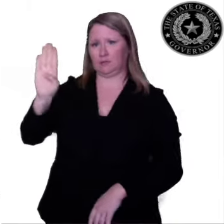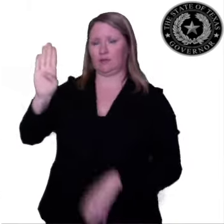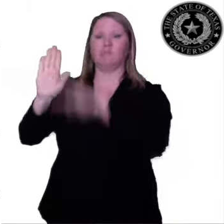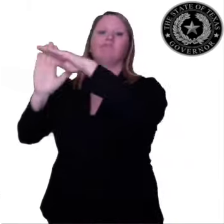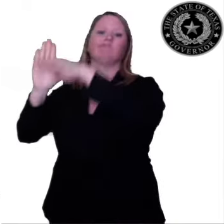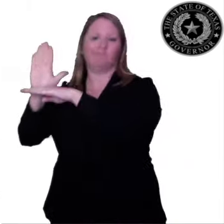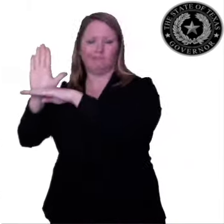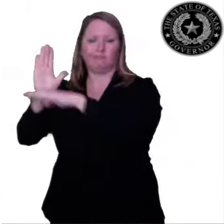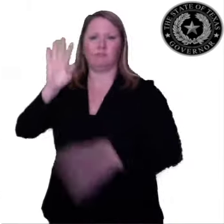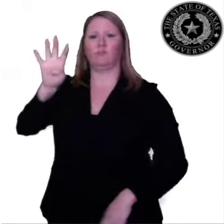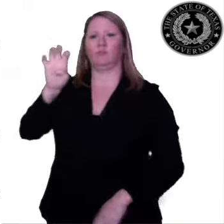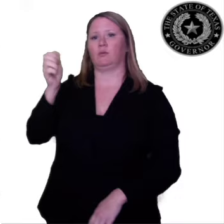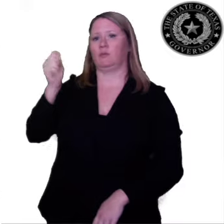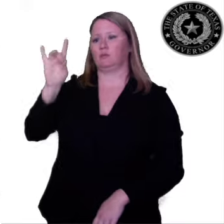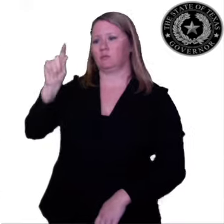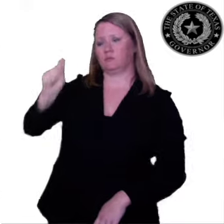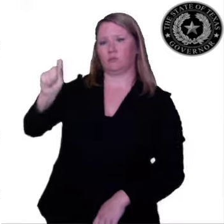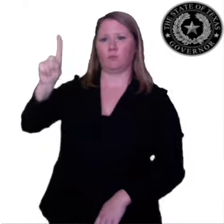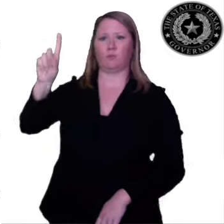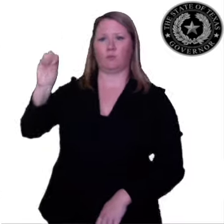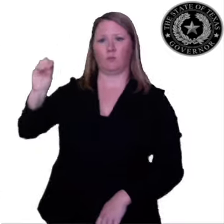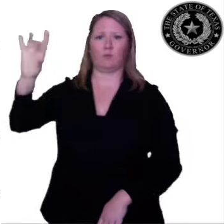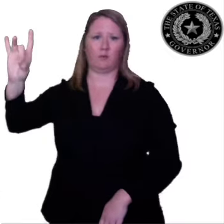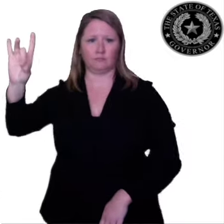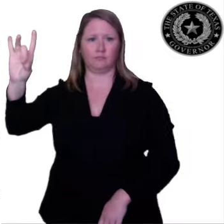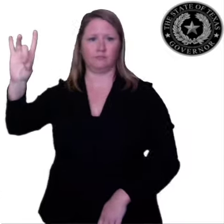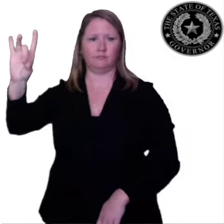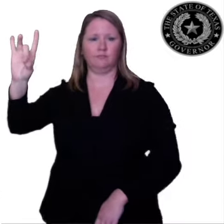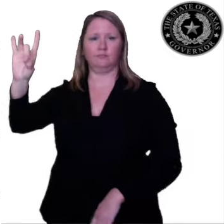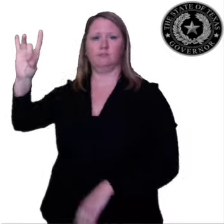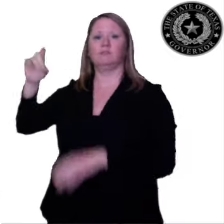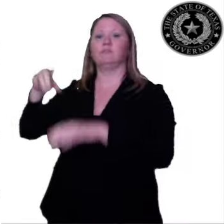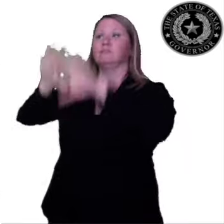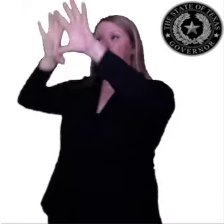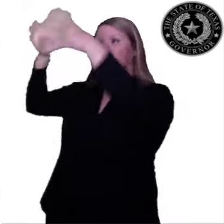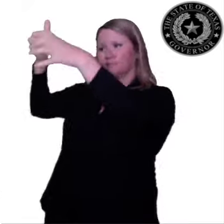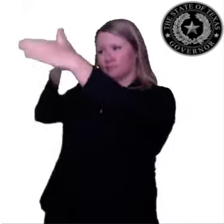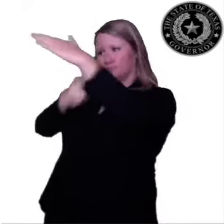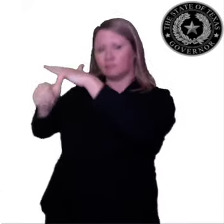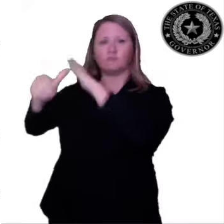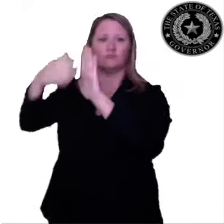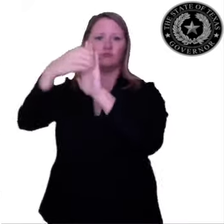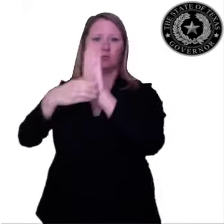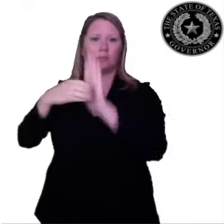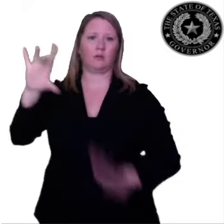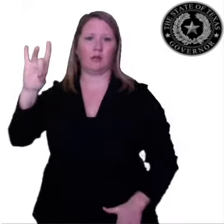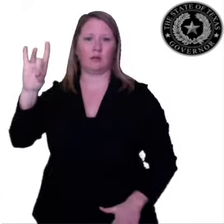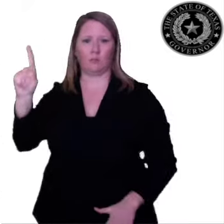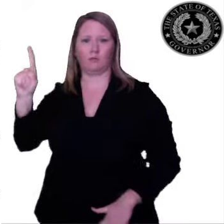or allows gatherings prohibited by this executive order. I hereby suspend sections